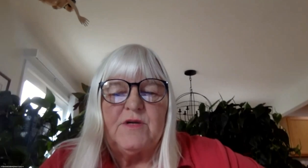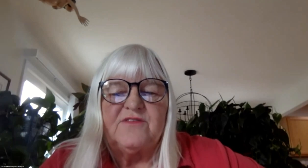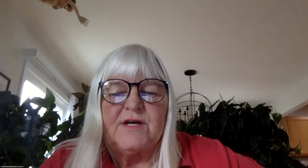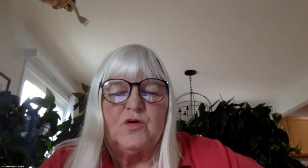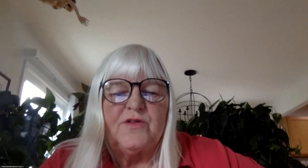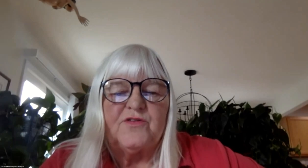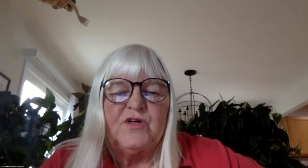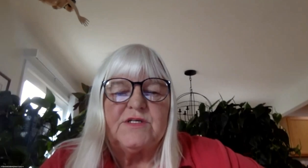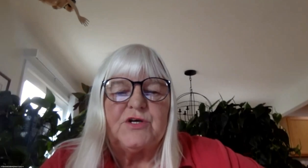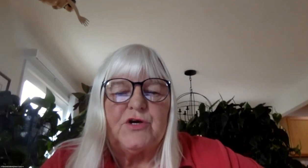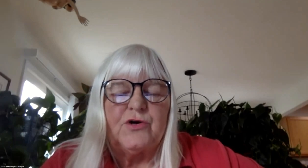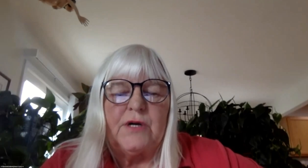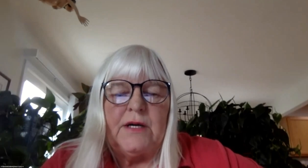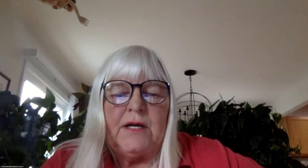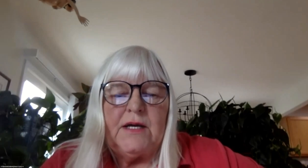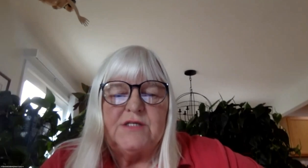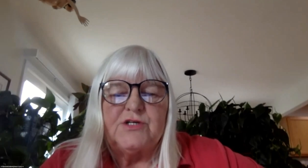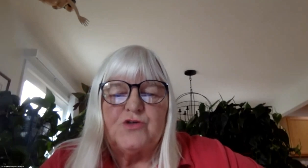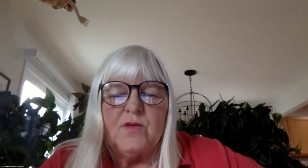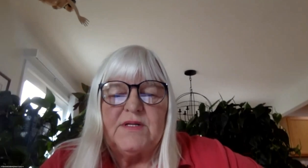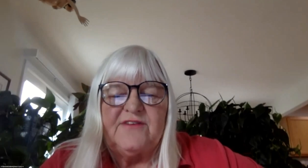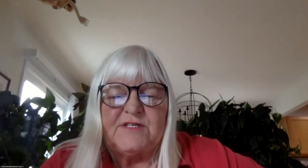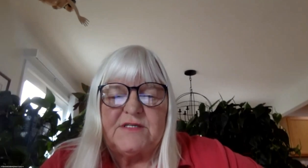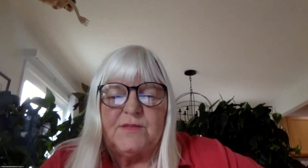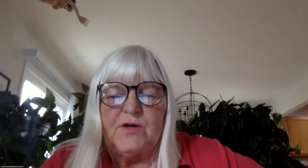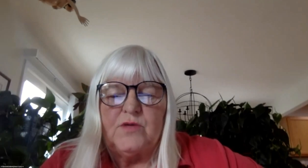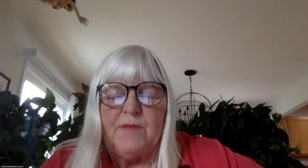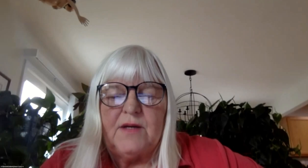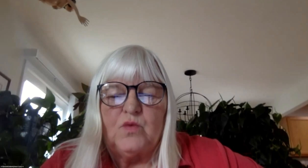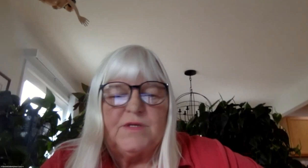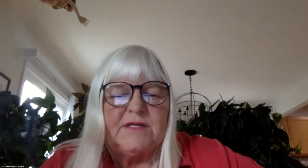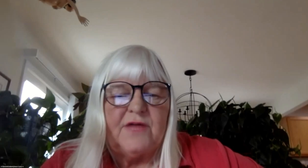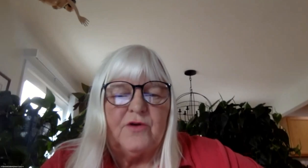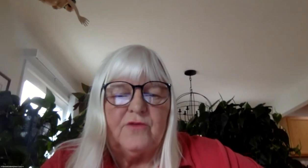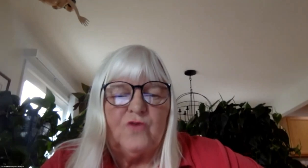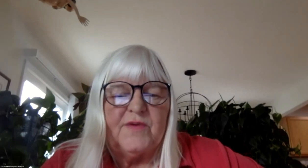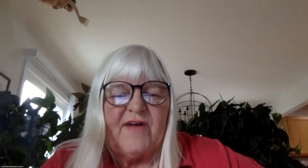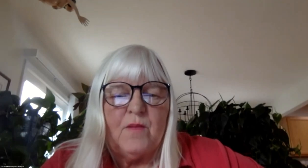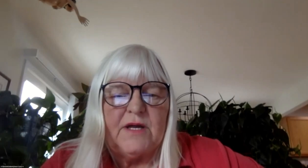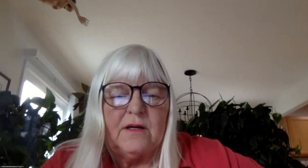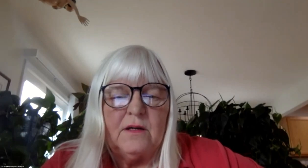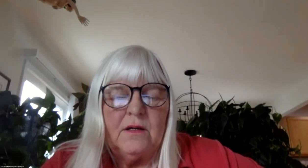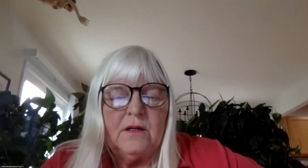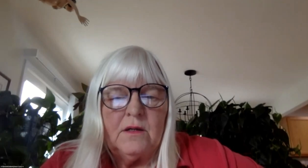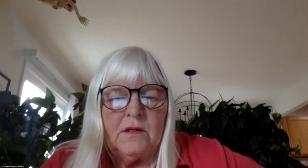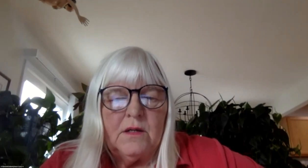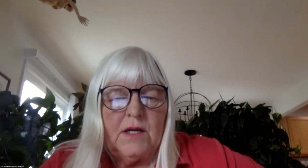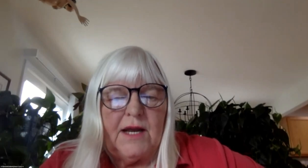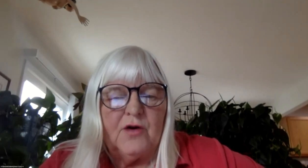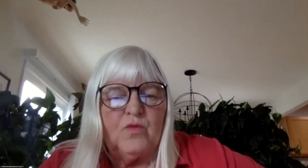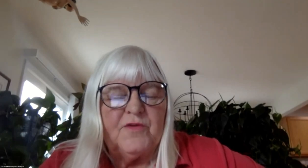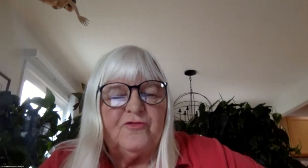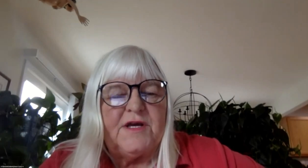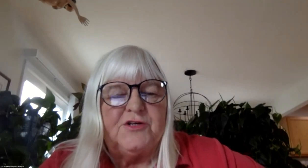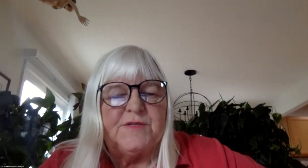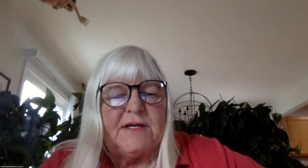makes families of single mothers feel insecure. It is a strong belief system that only men and women together can form a family. An